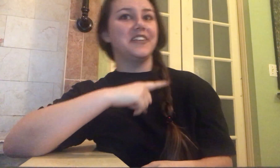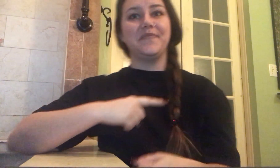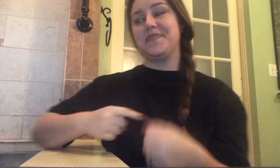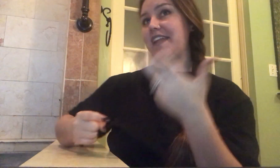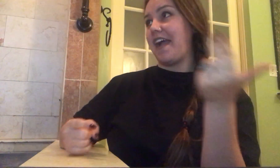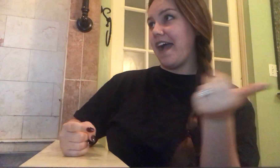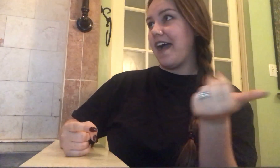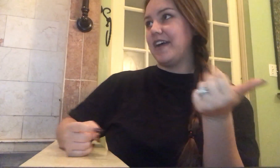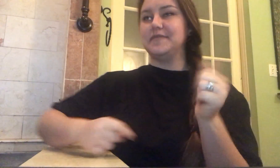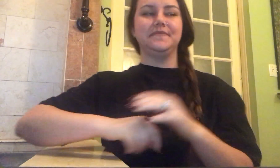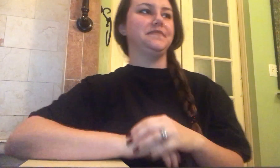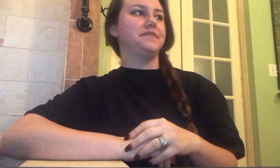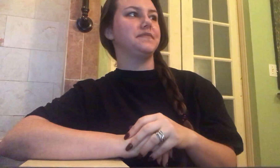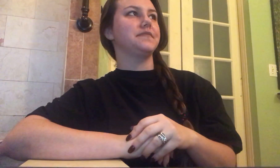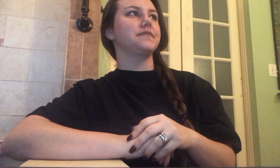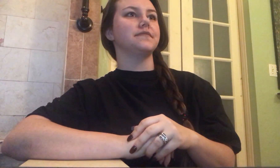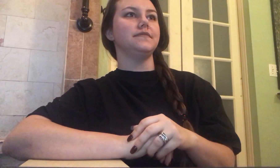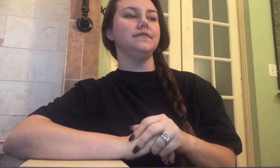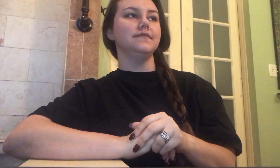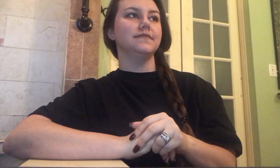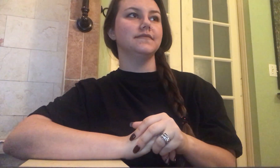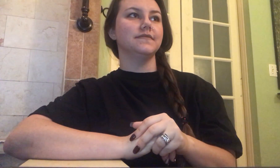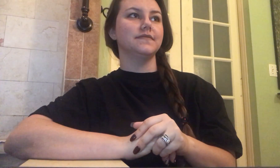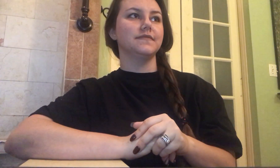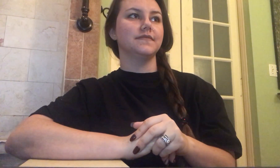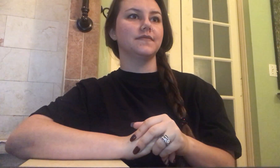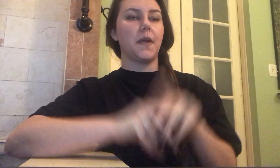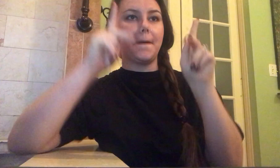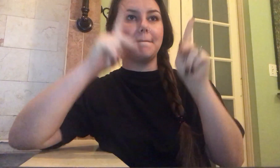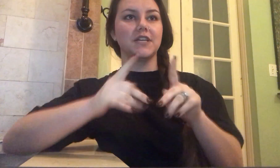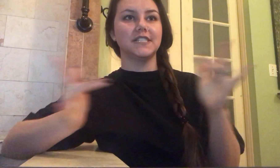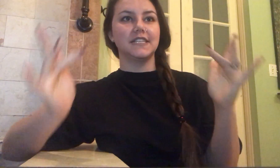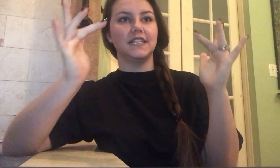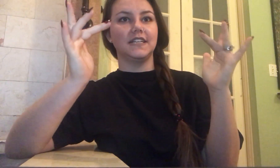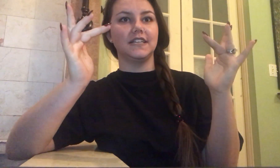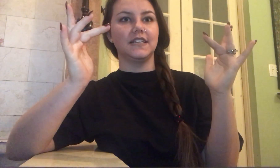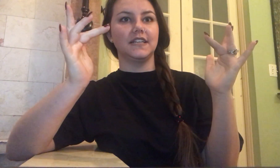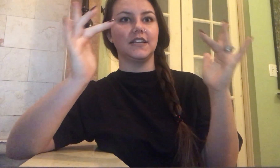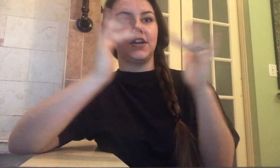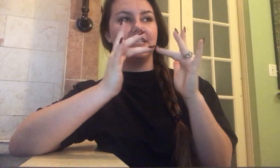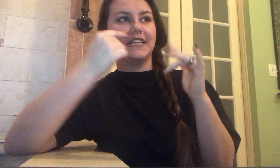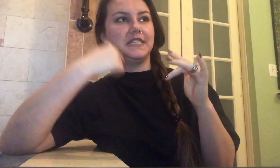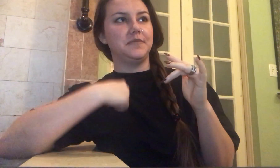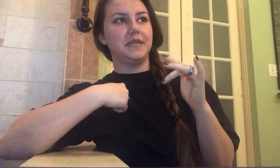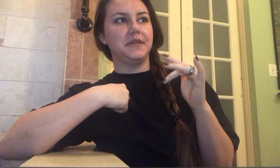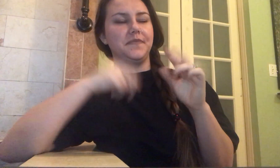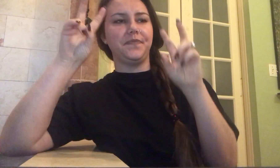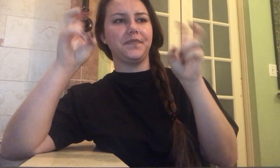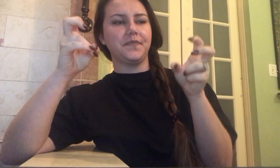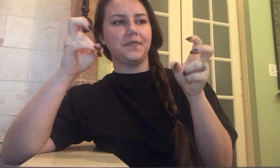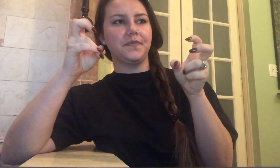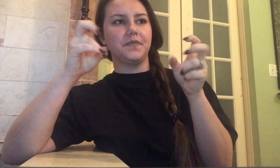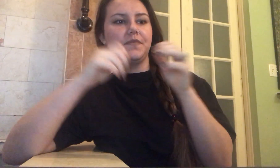Somebody used our contact form and sent in, why do you guys always say everything's a construct? And I replied,